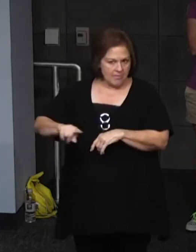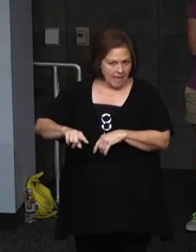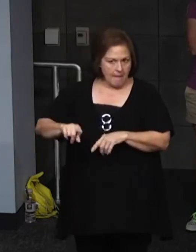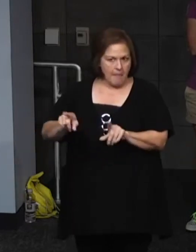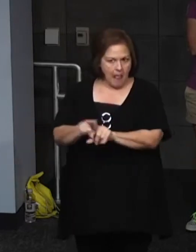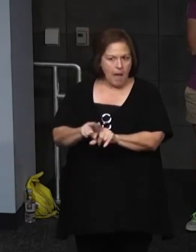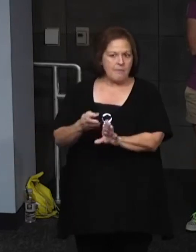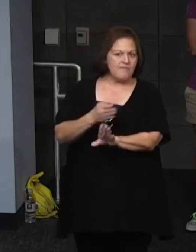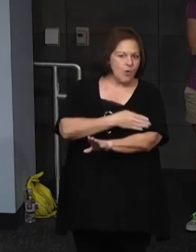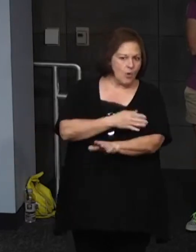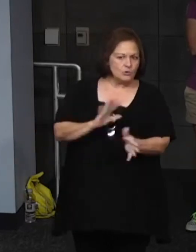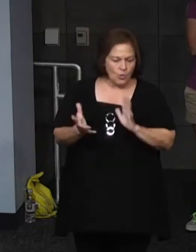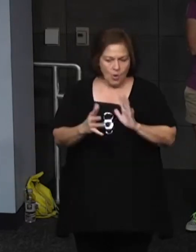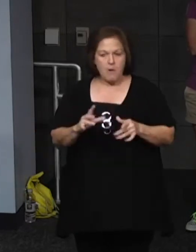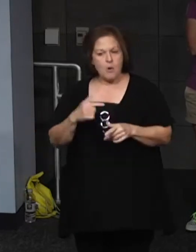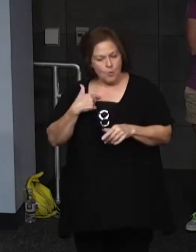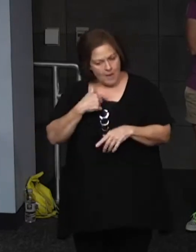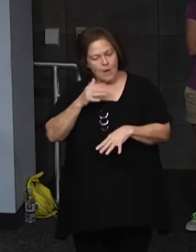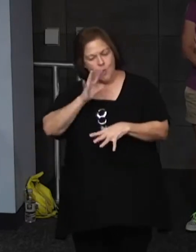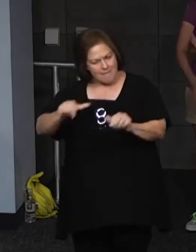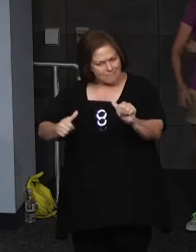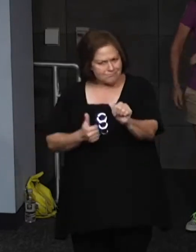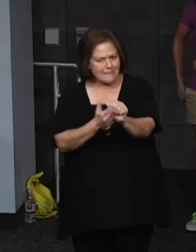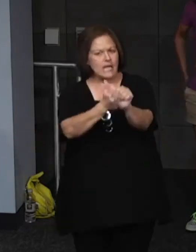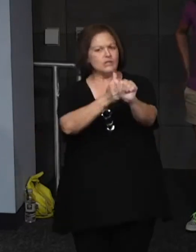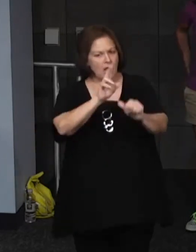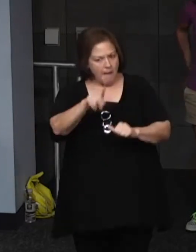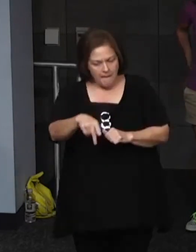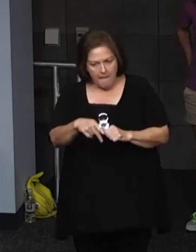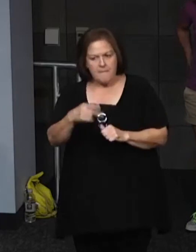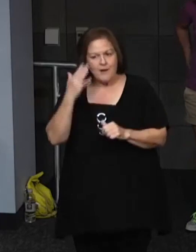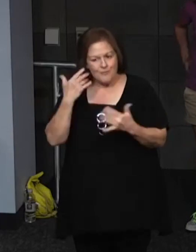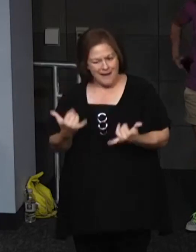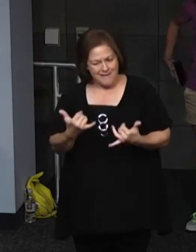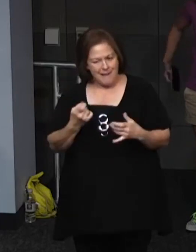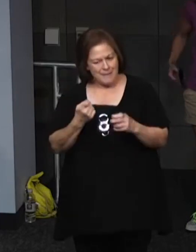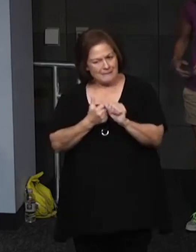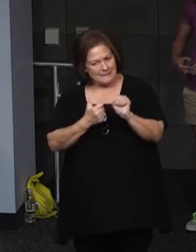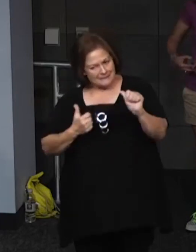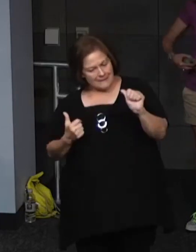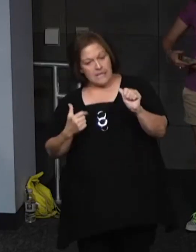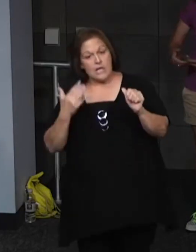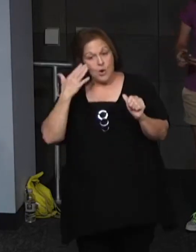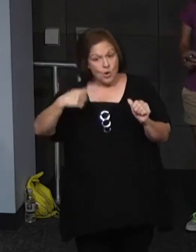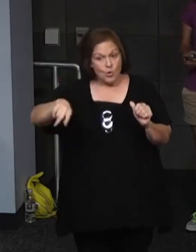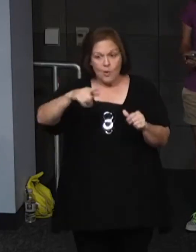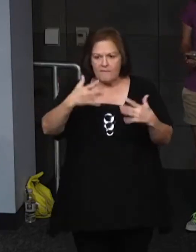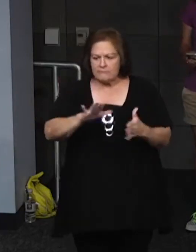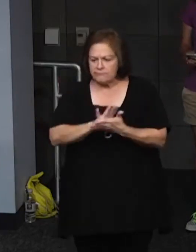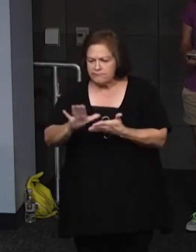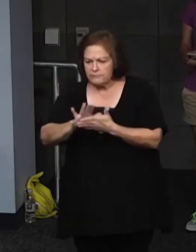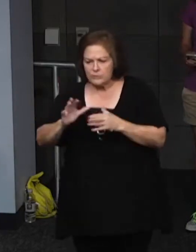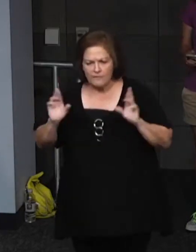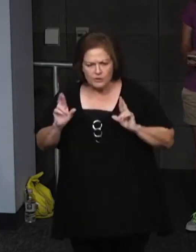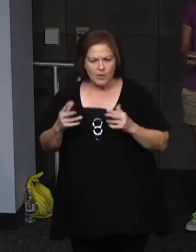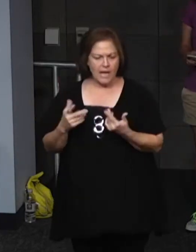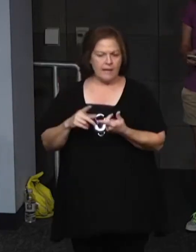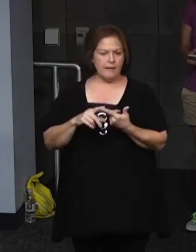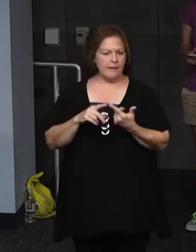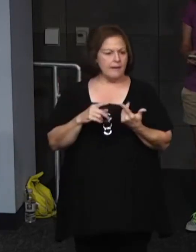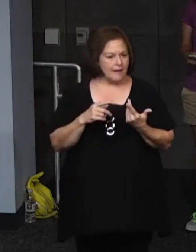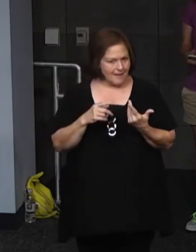pre-storm. And we will catch up, but we have a backlog. I know many of us have emptied our refrigerator and freezers if you're home.